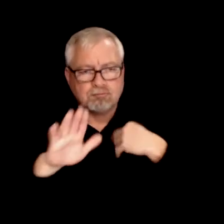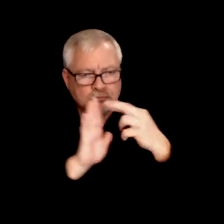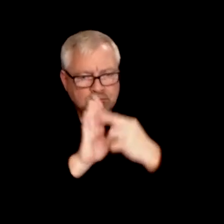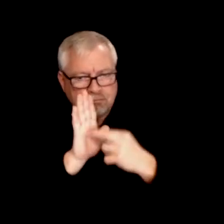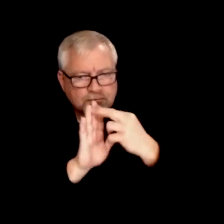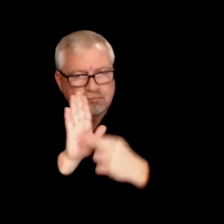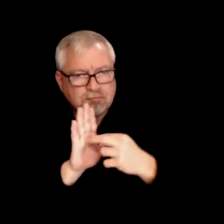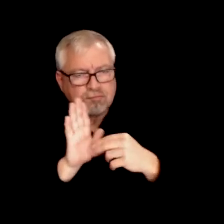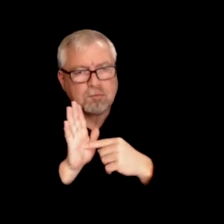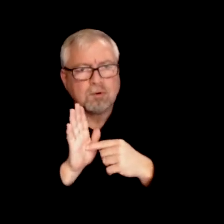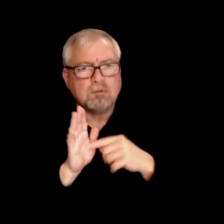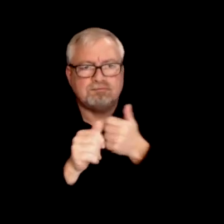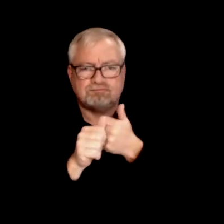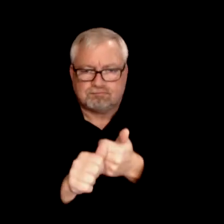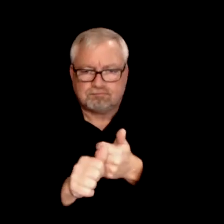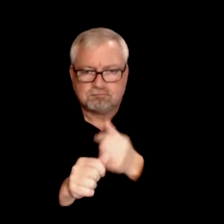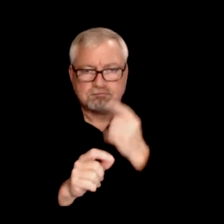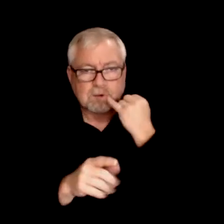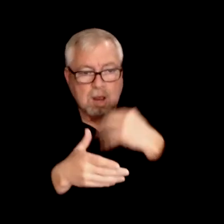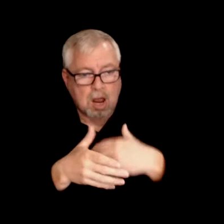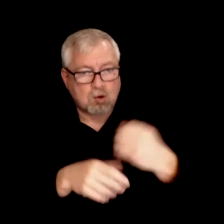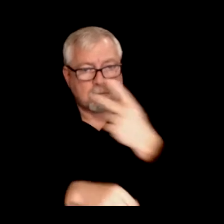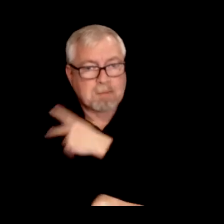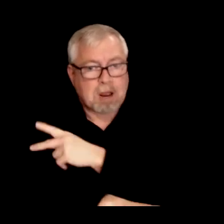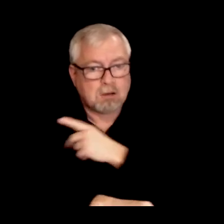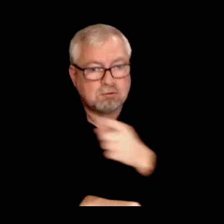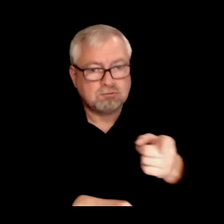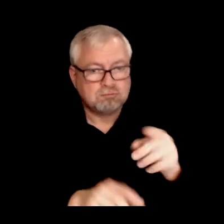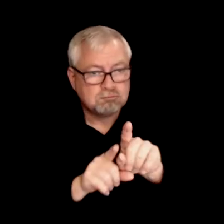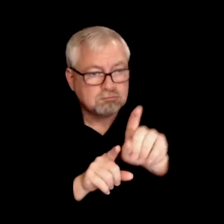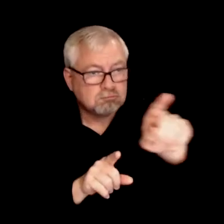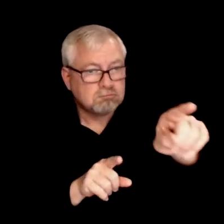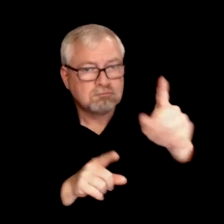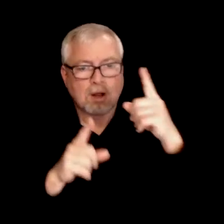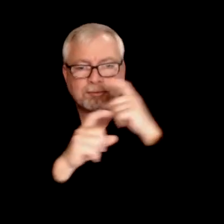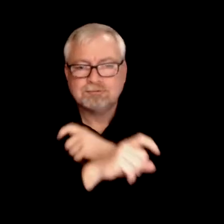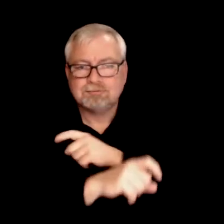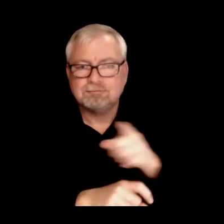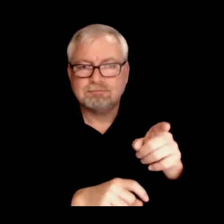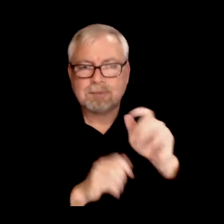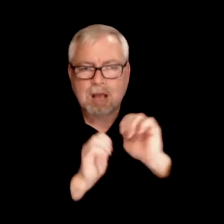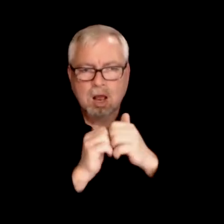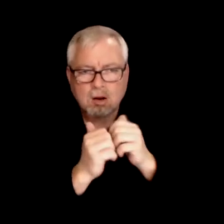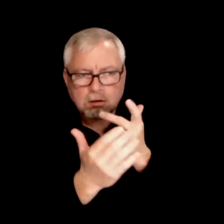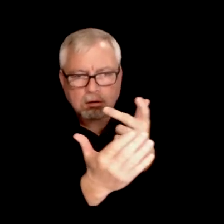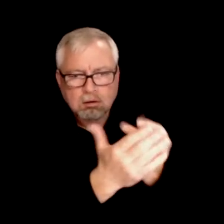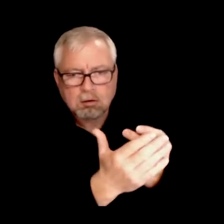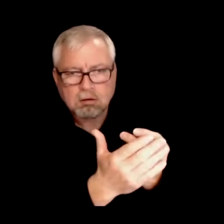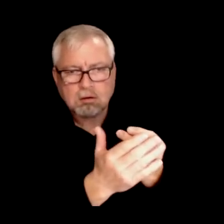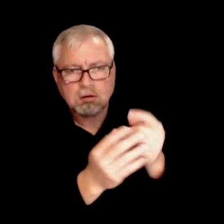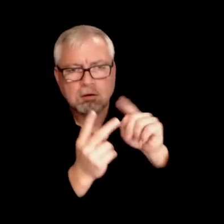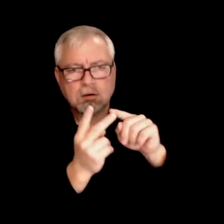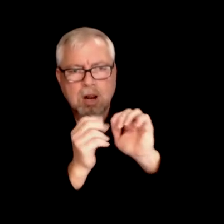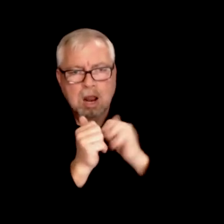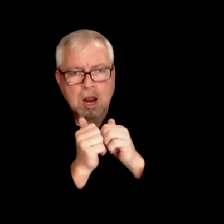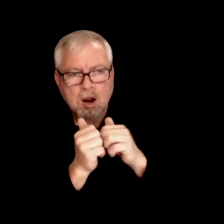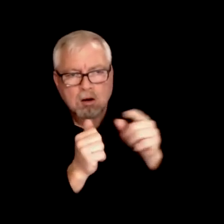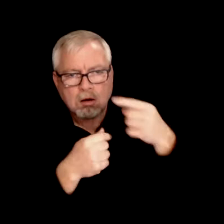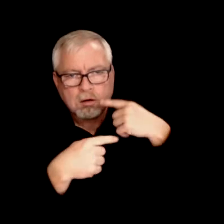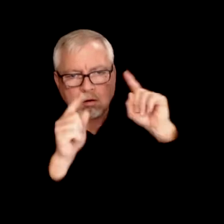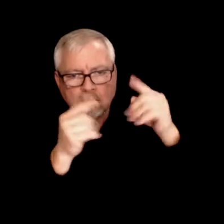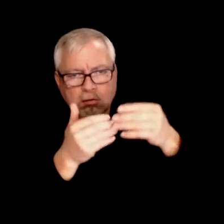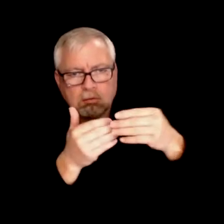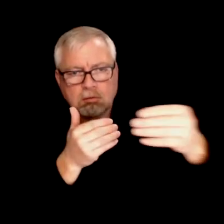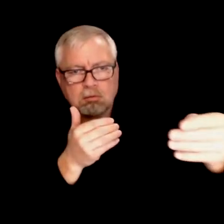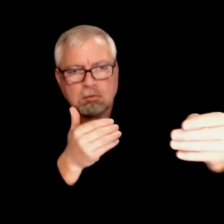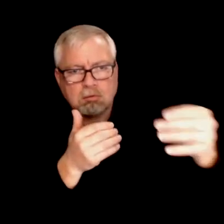more complicated in terms of administration and just how to make that happen in a timely manner. So